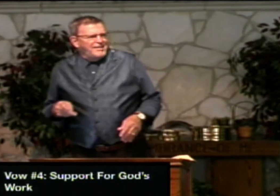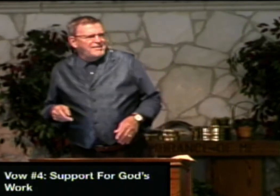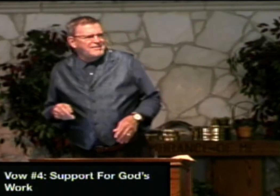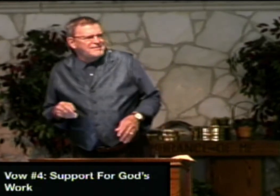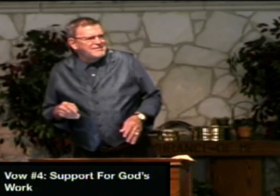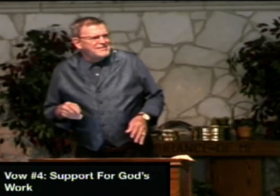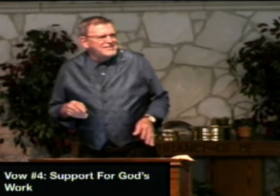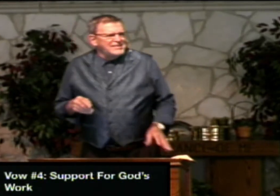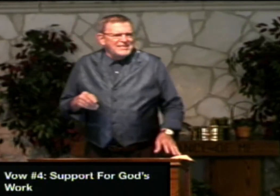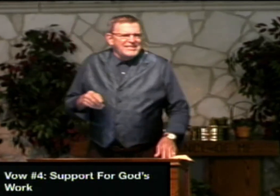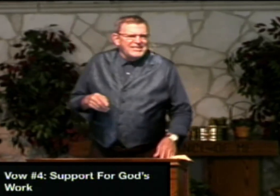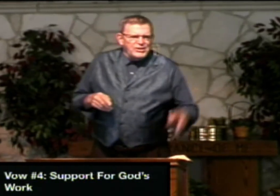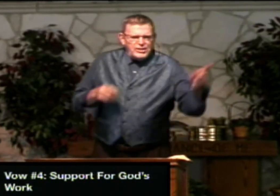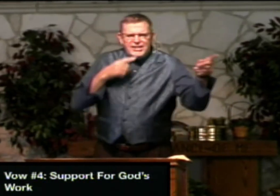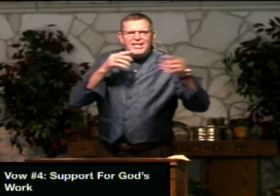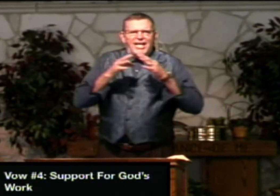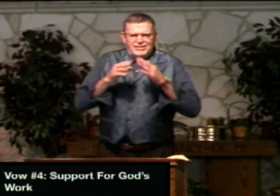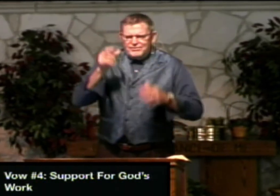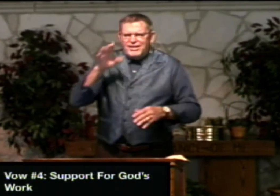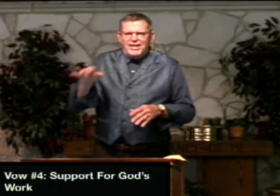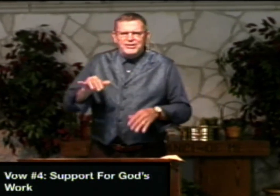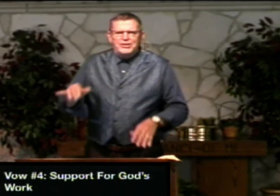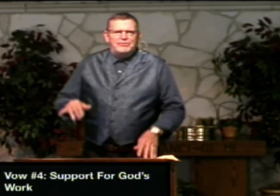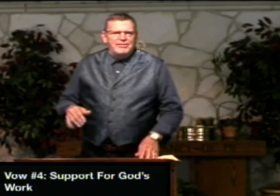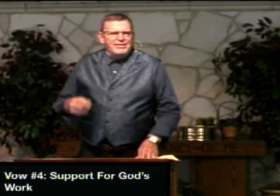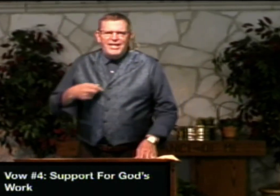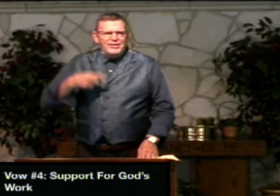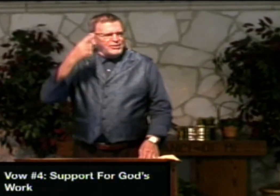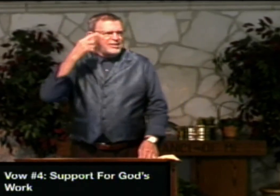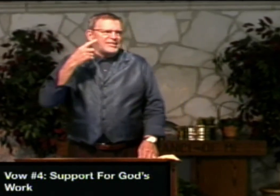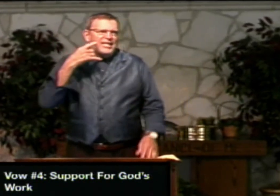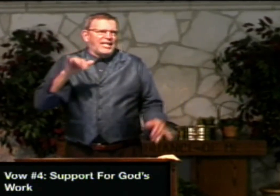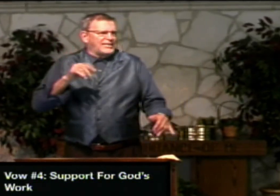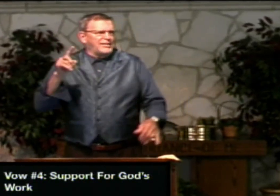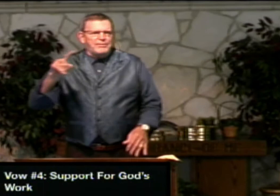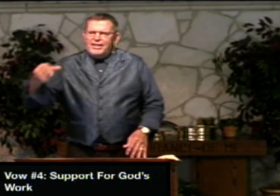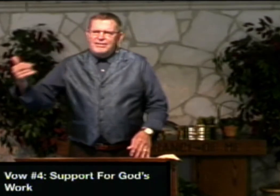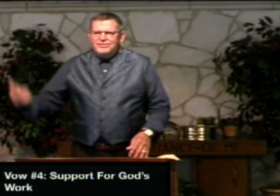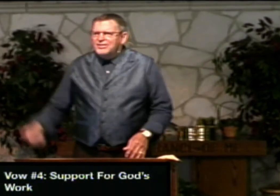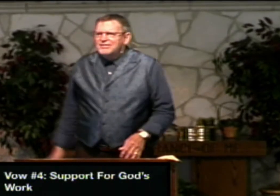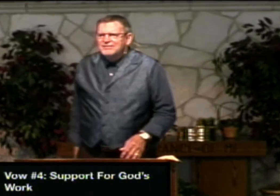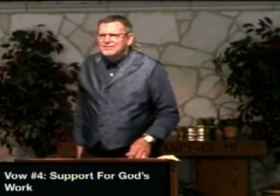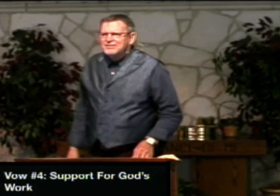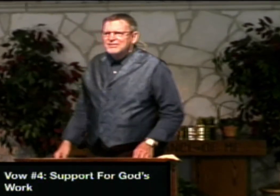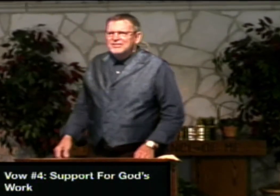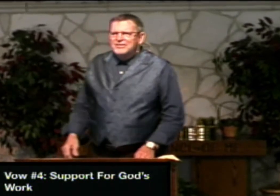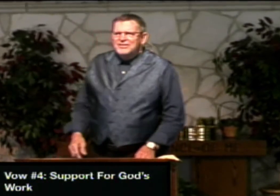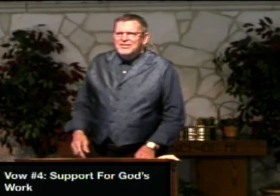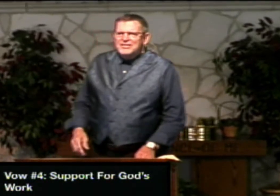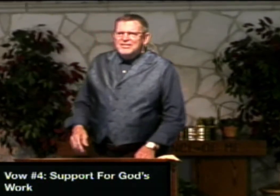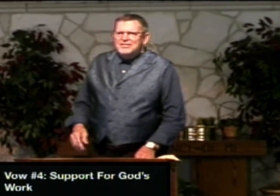Okay. She said the house of God, too. I thought it sounded like something else.